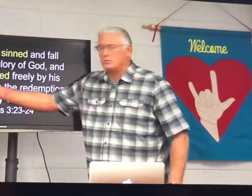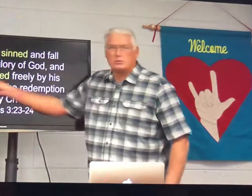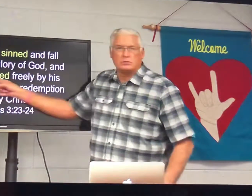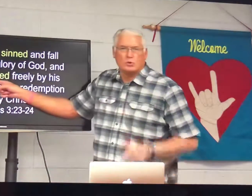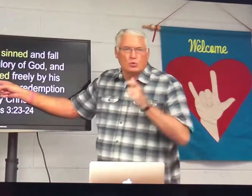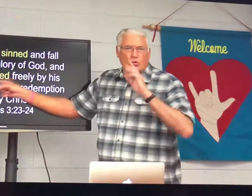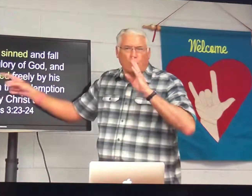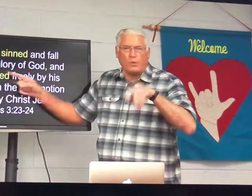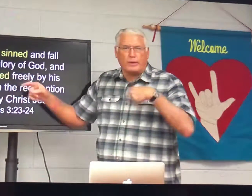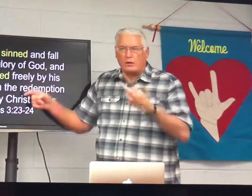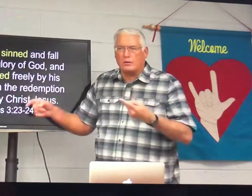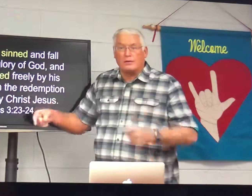20 bombs?